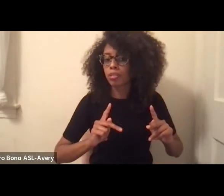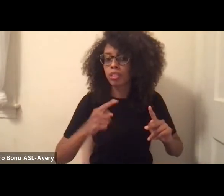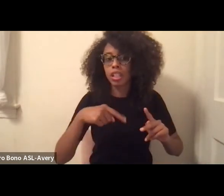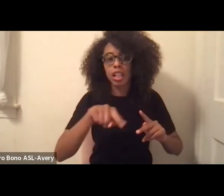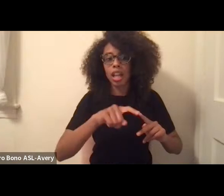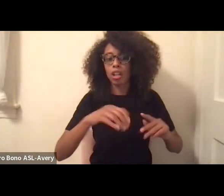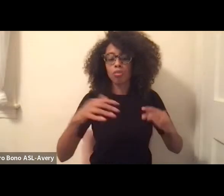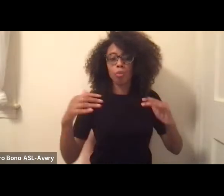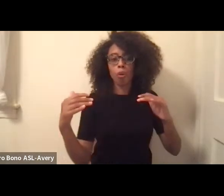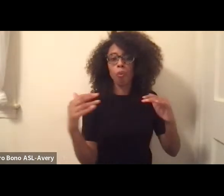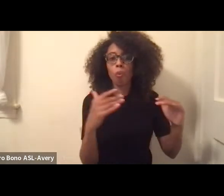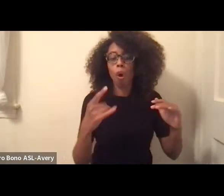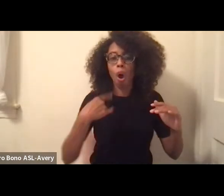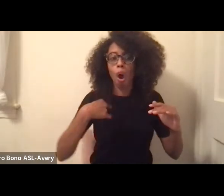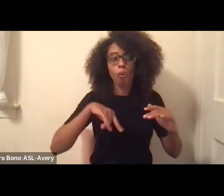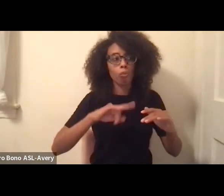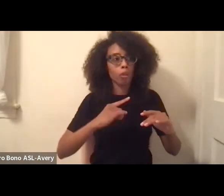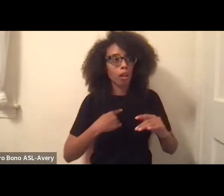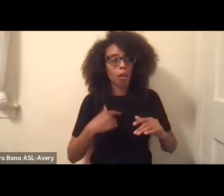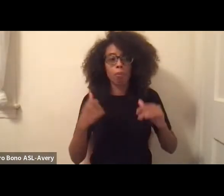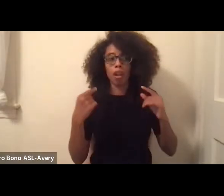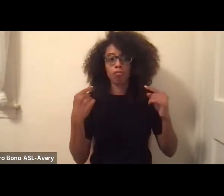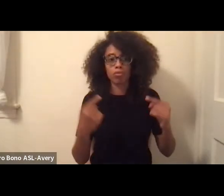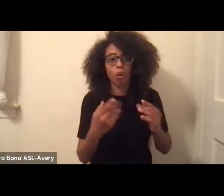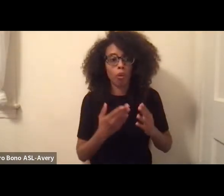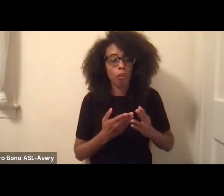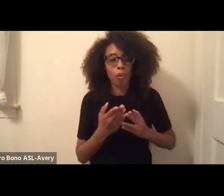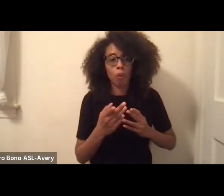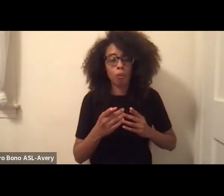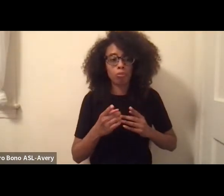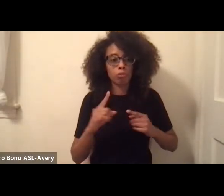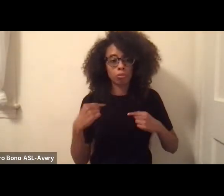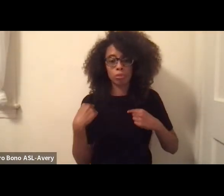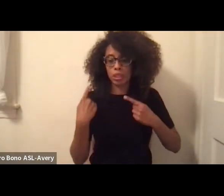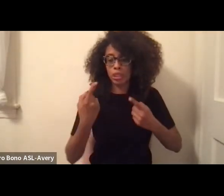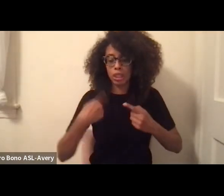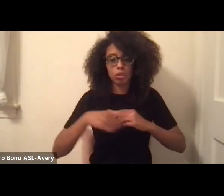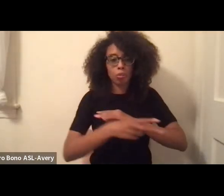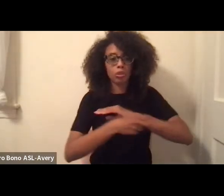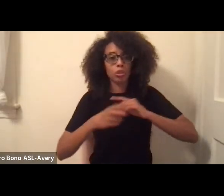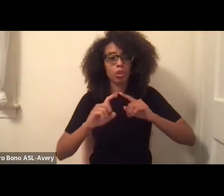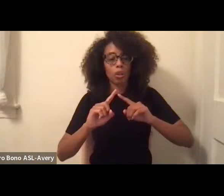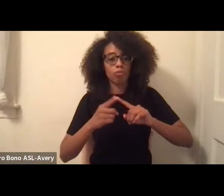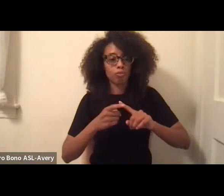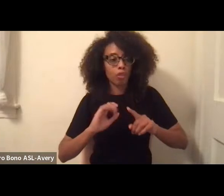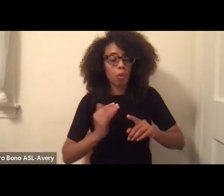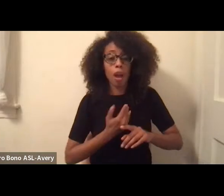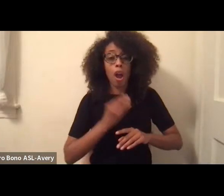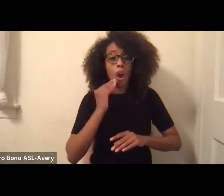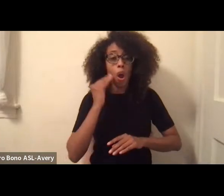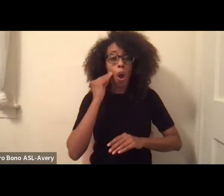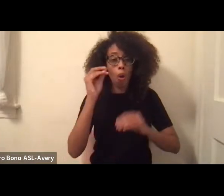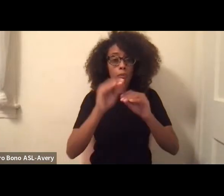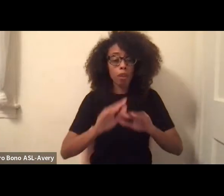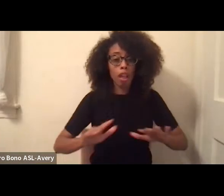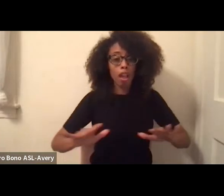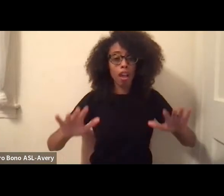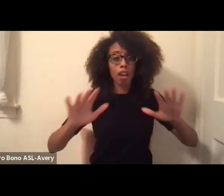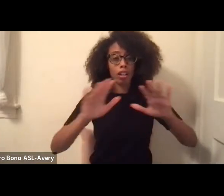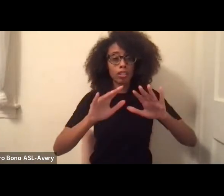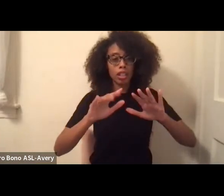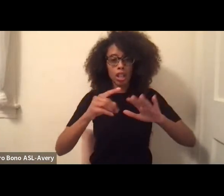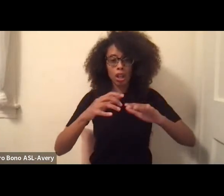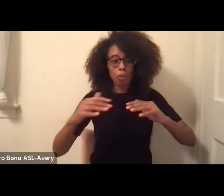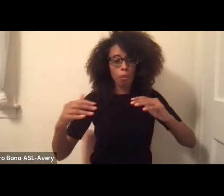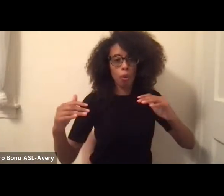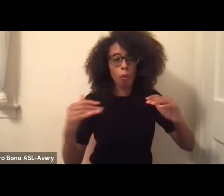us since they stole us from our homeland. There's been a war on us. There's been a war on